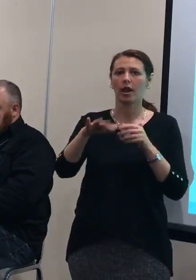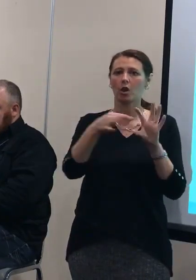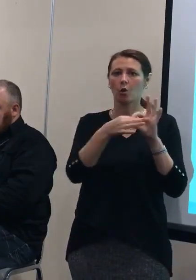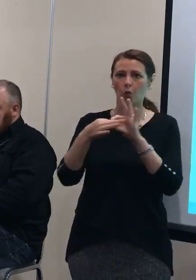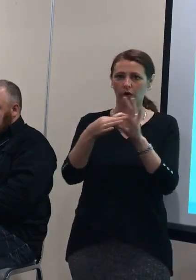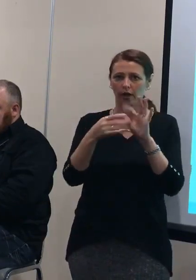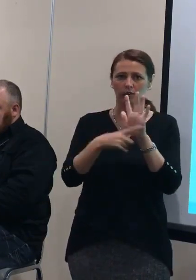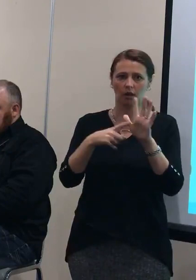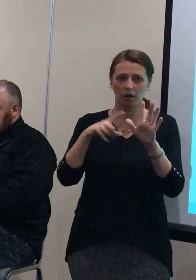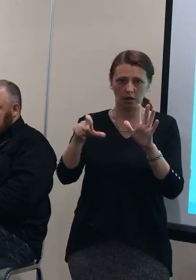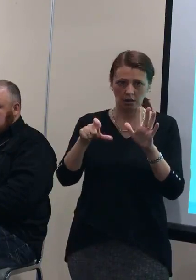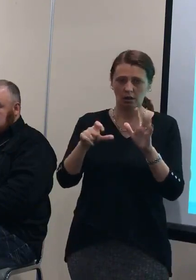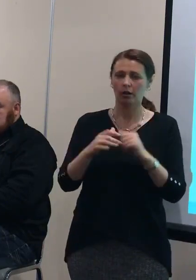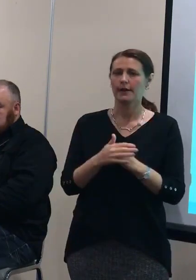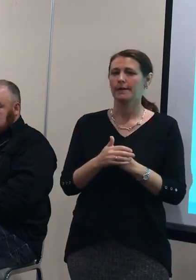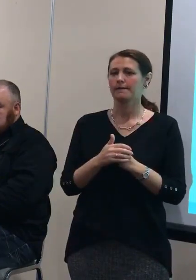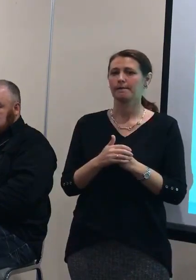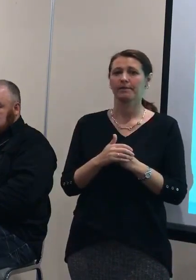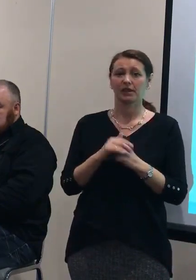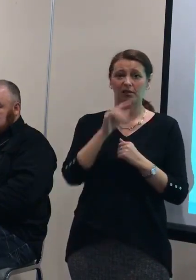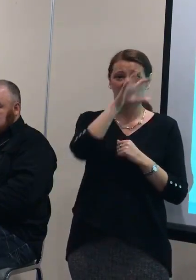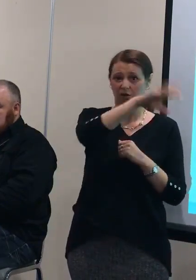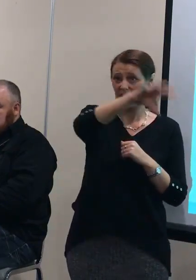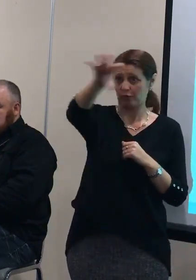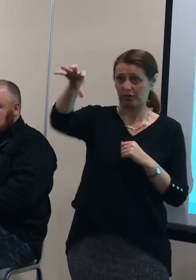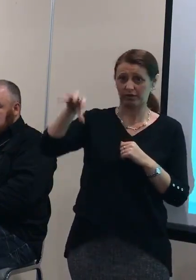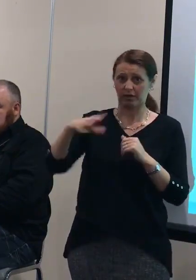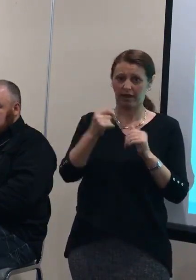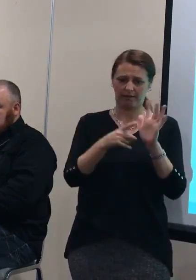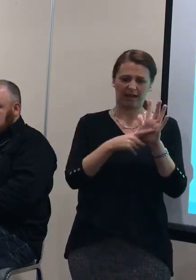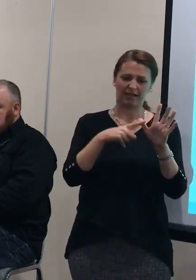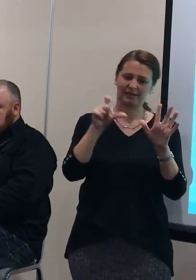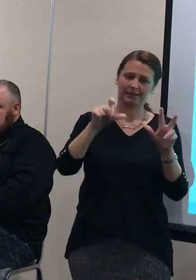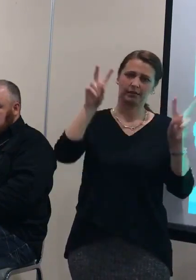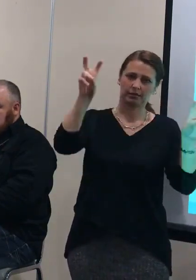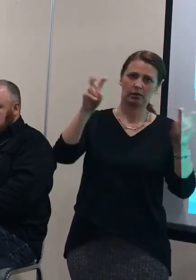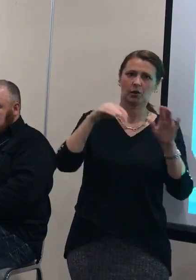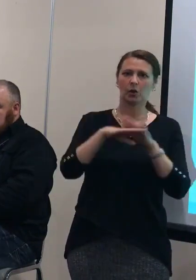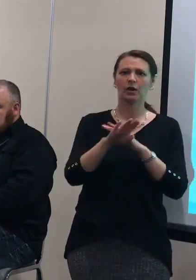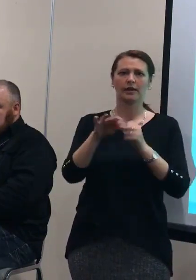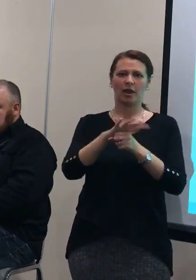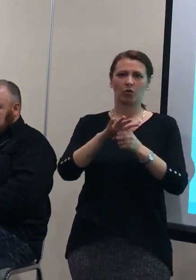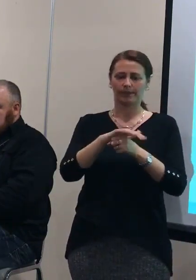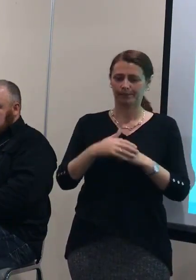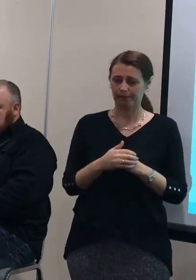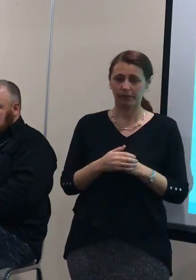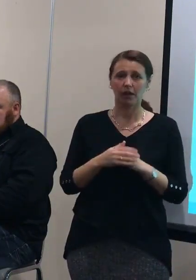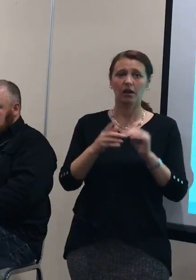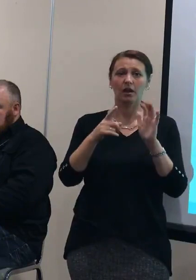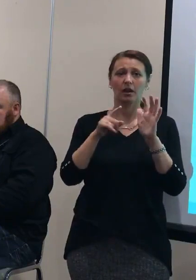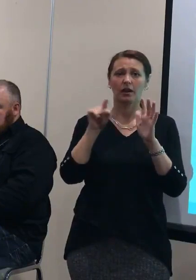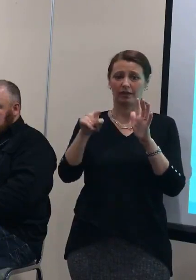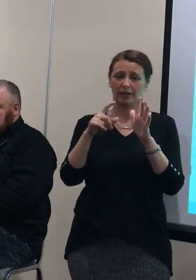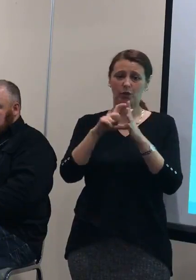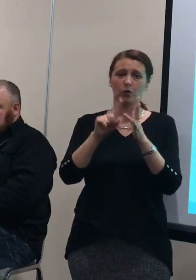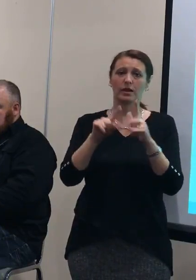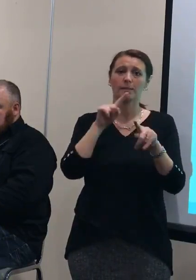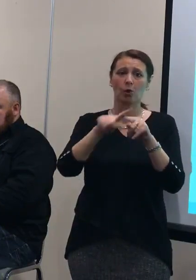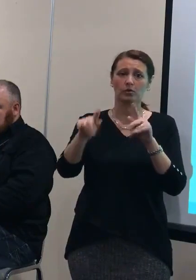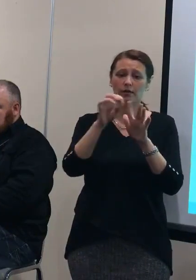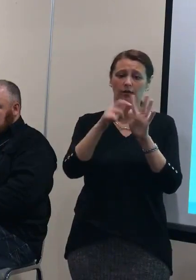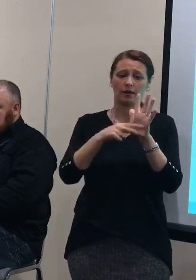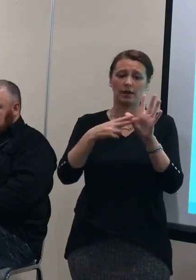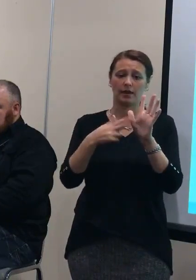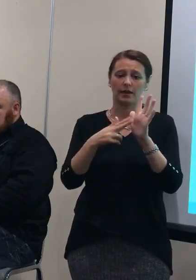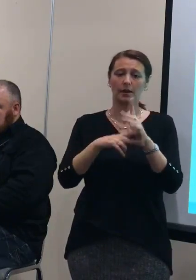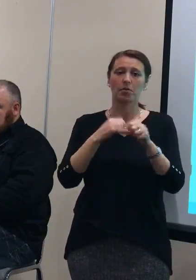in each of those areas. There are the LACs, as they're called in the sector, doing the great bulk of the planning